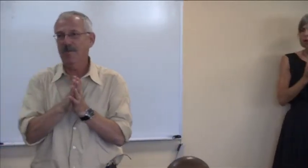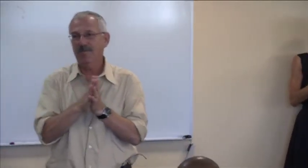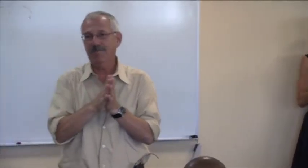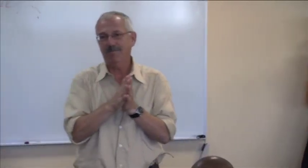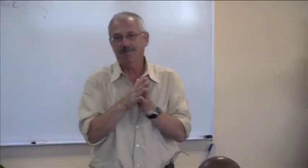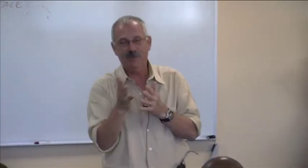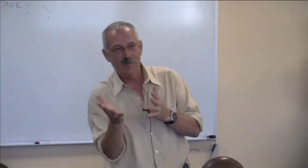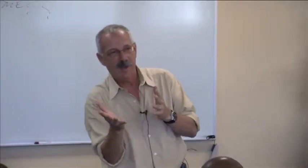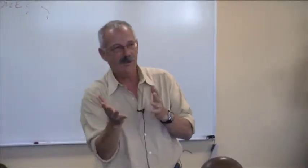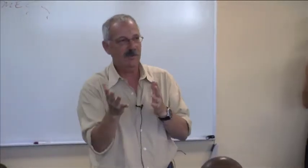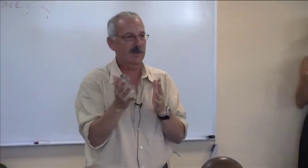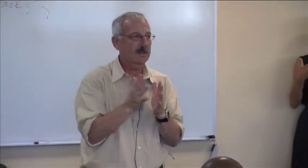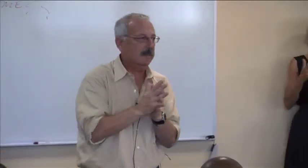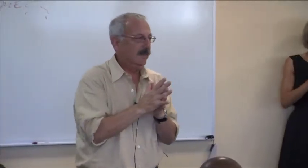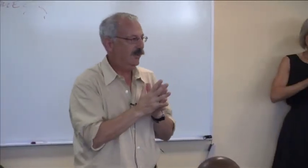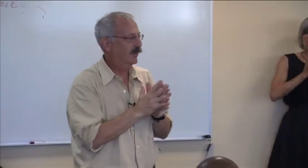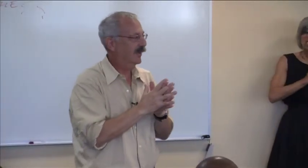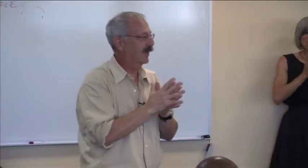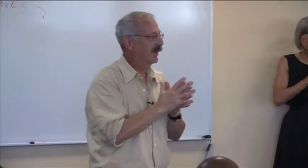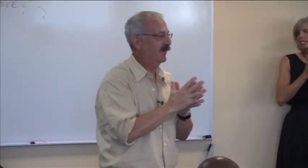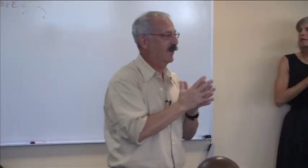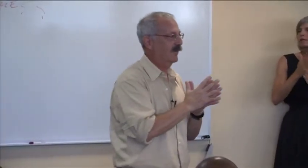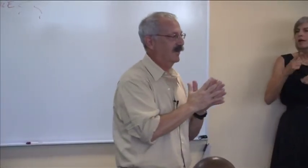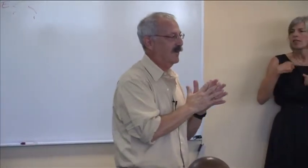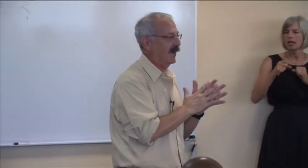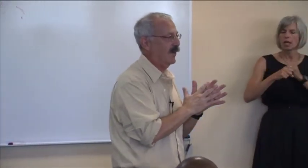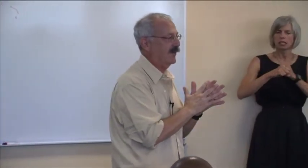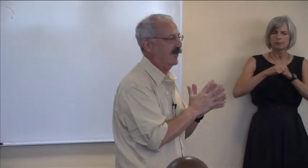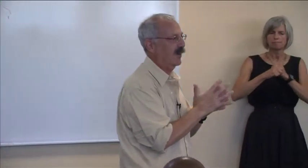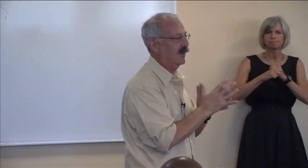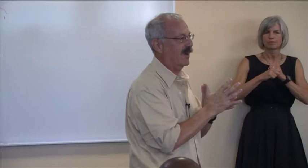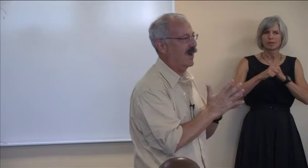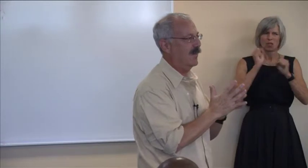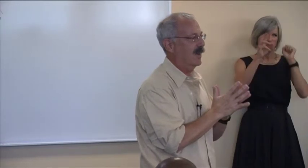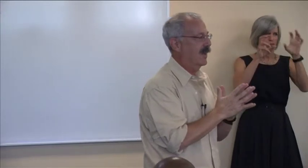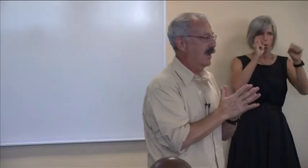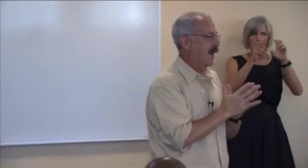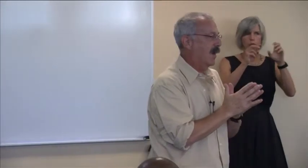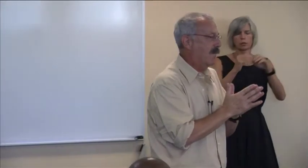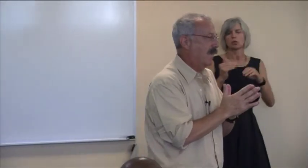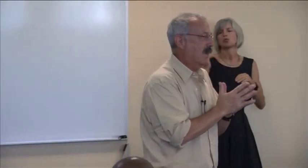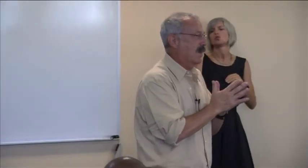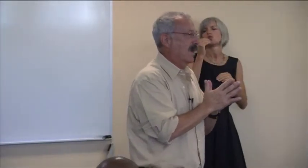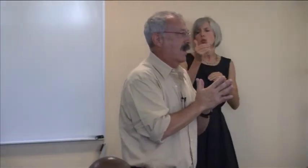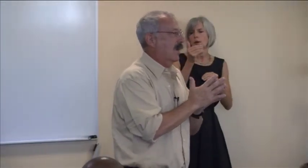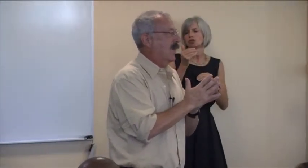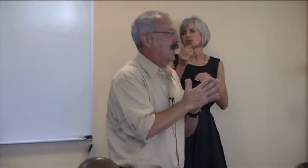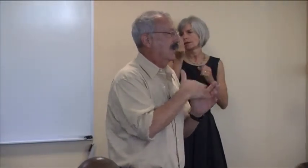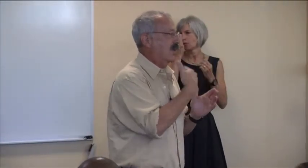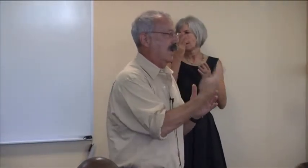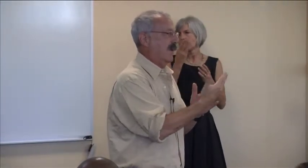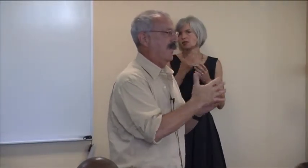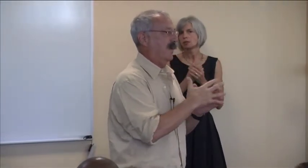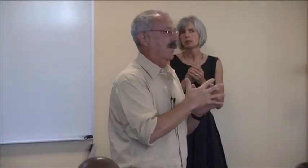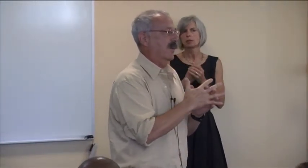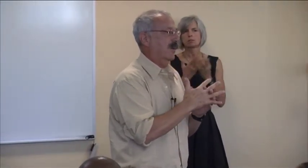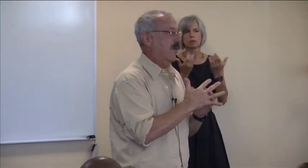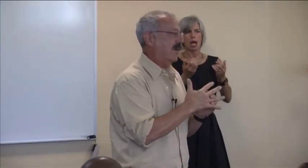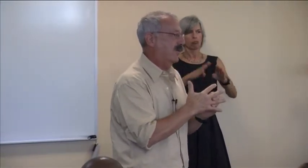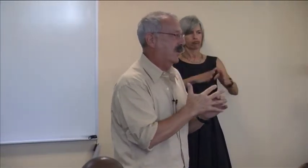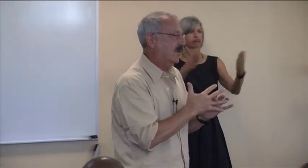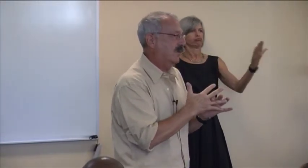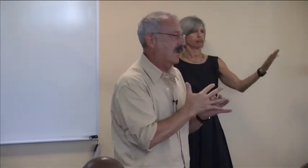throw too much or too little at folks. I'm not quite sure all the time. But let's open it up